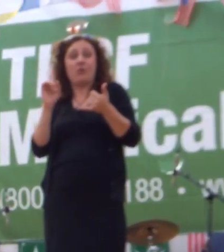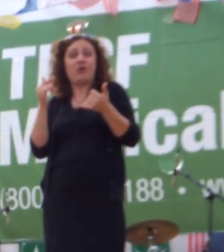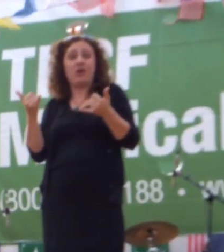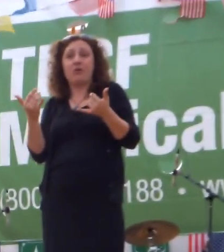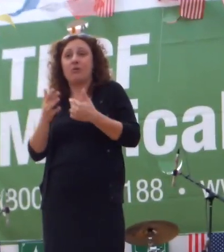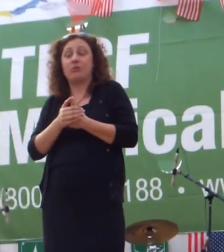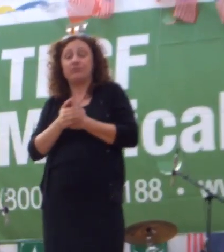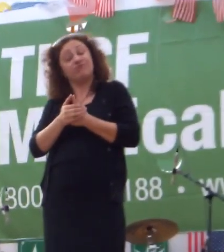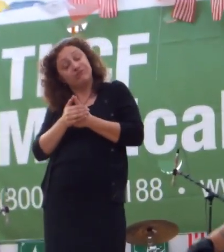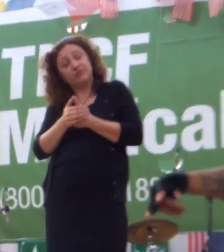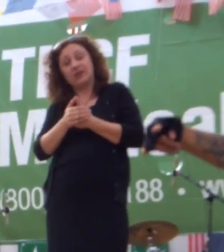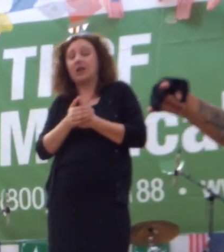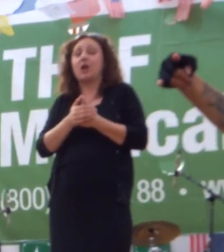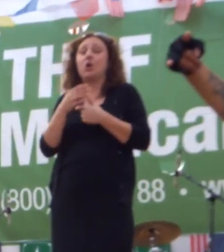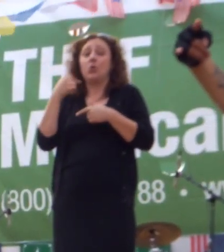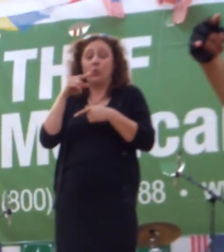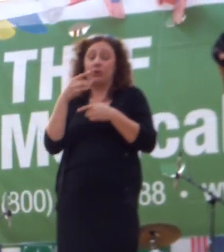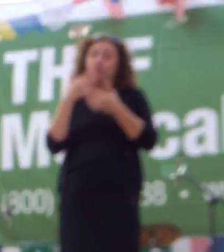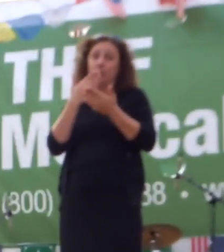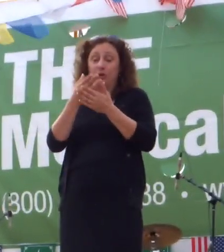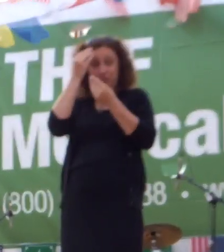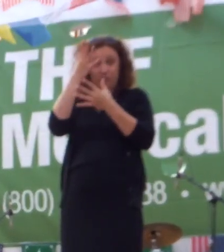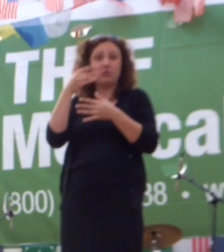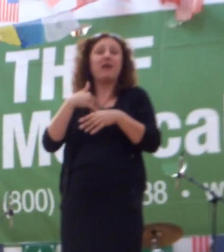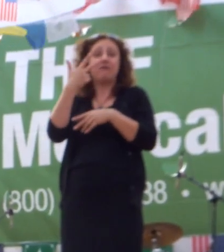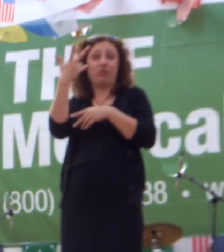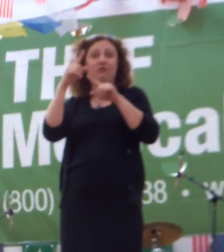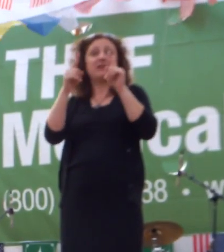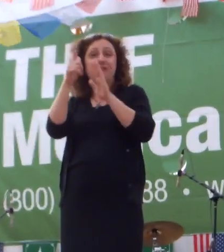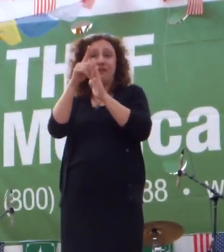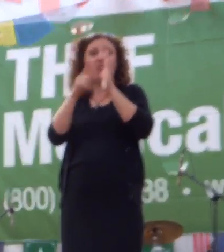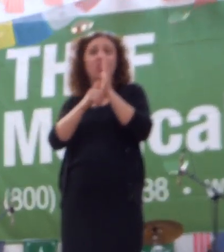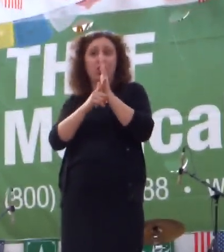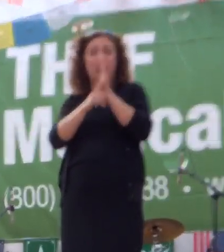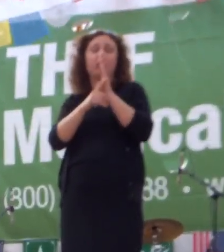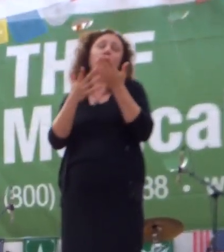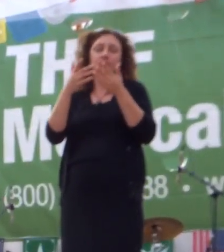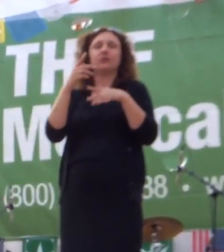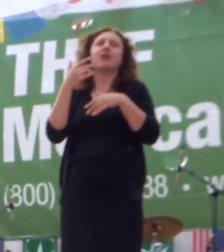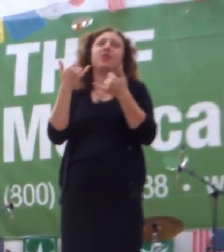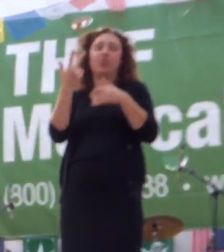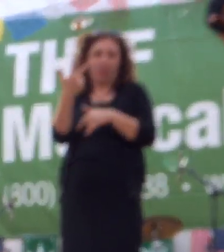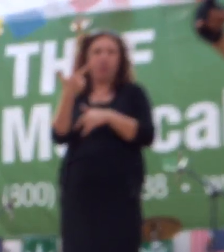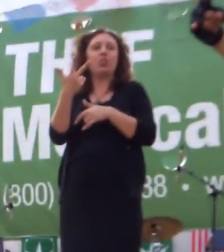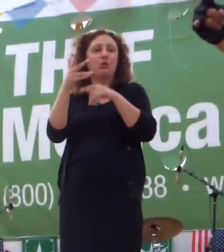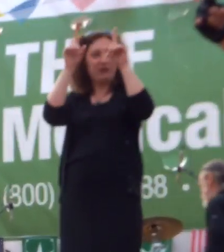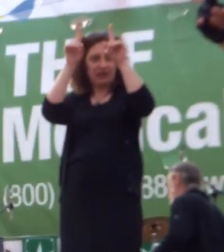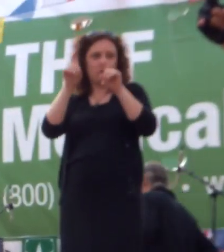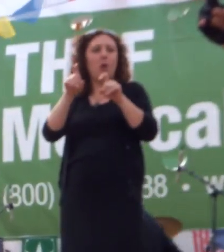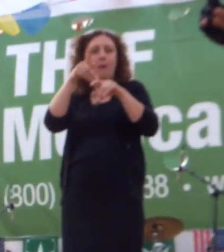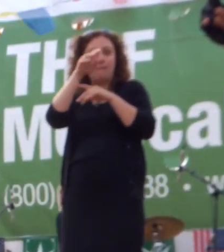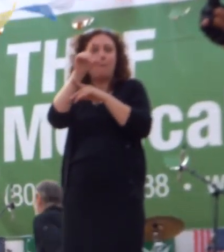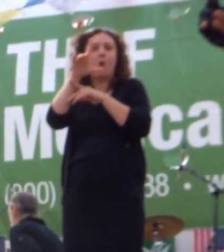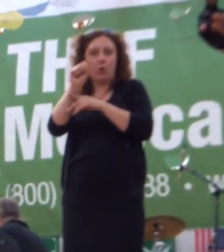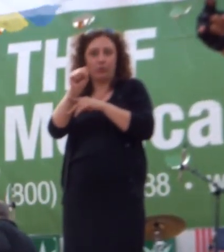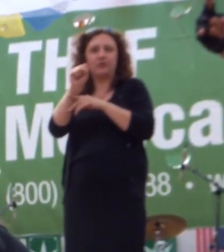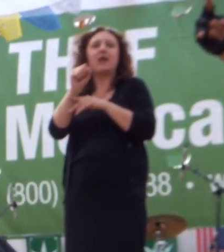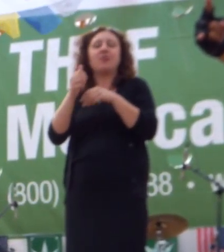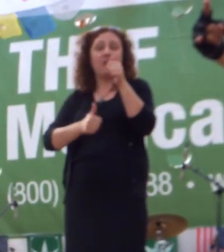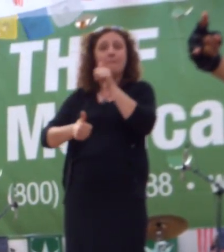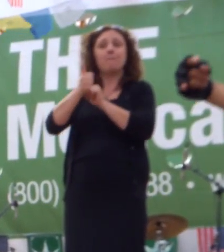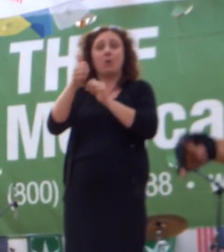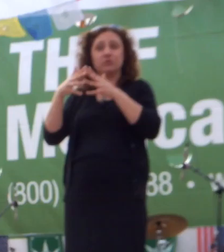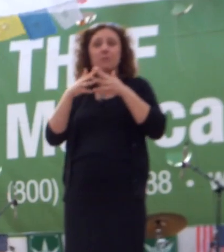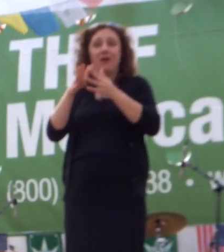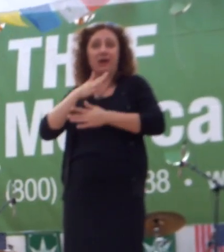news is that we've got three national polls that show we now enjoy the support of a majority of the American public.